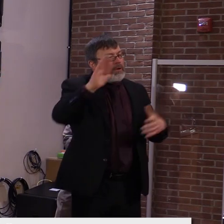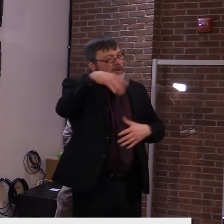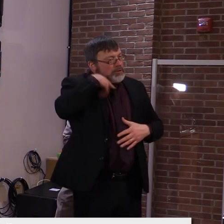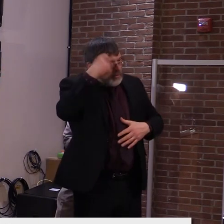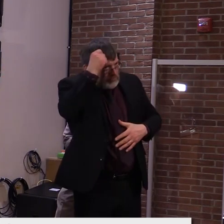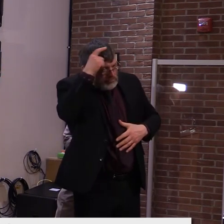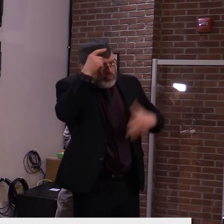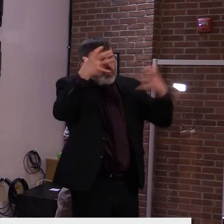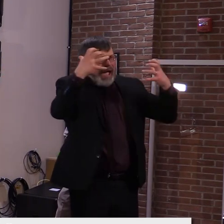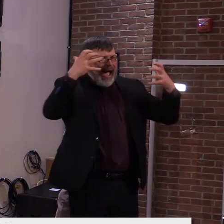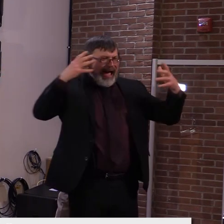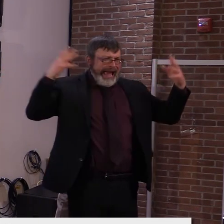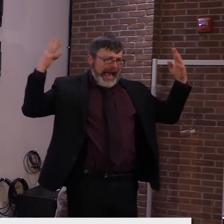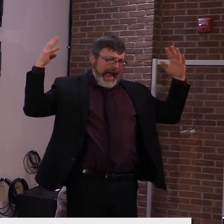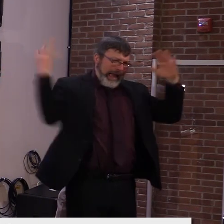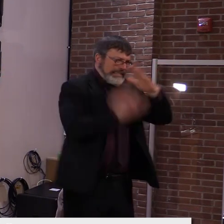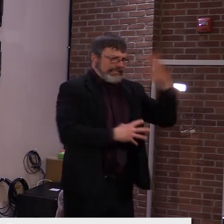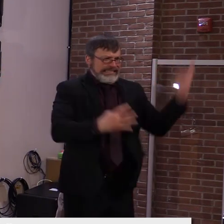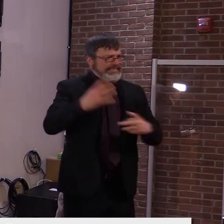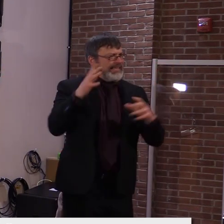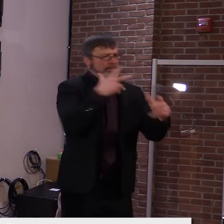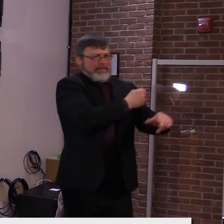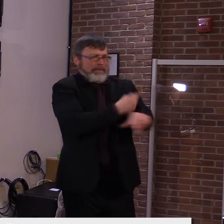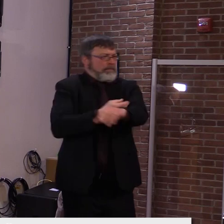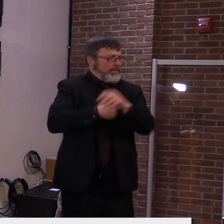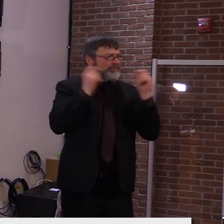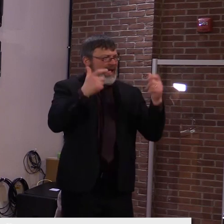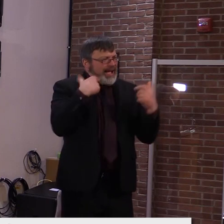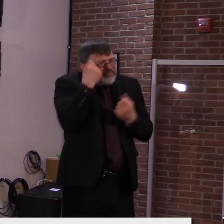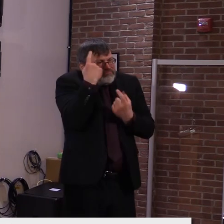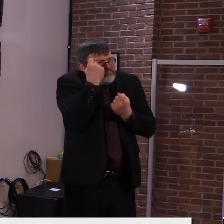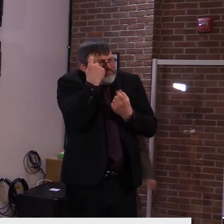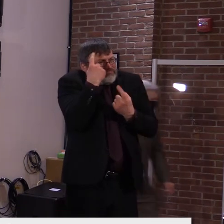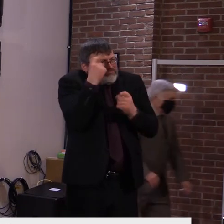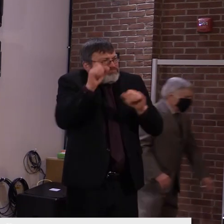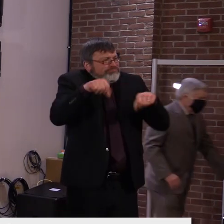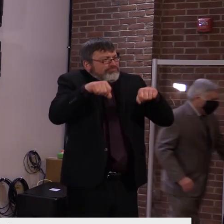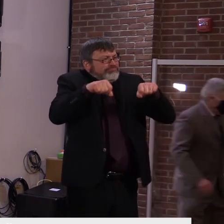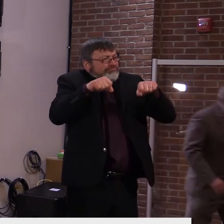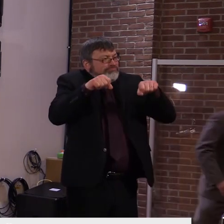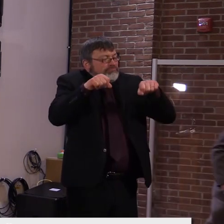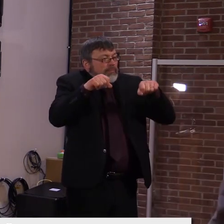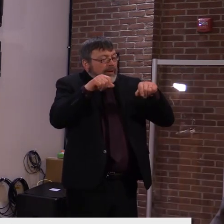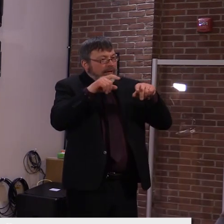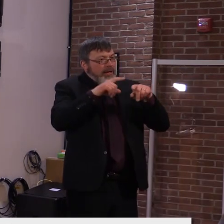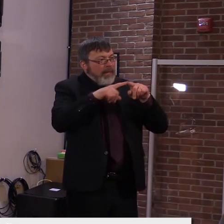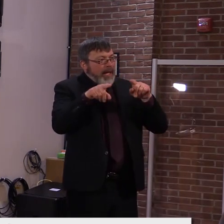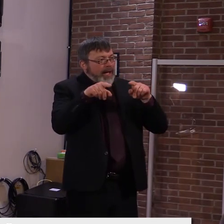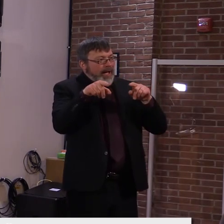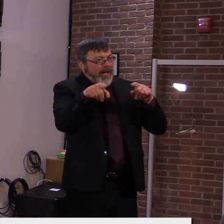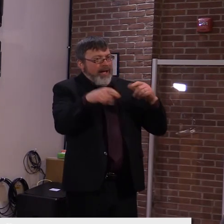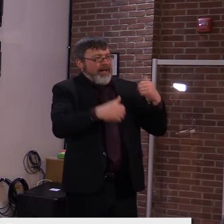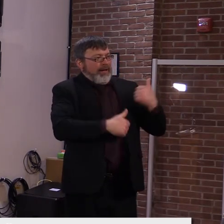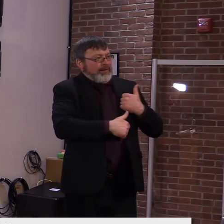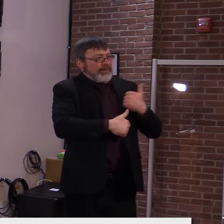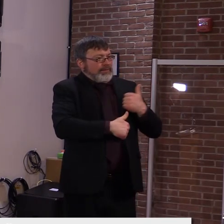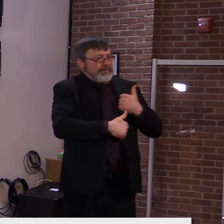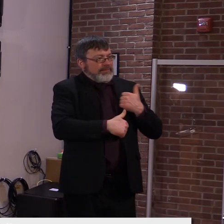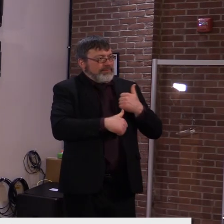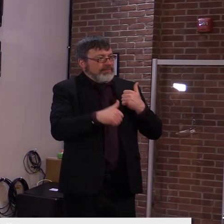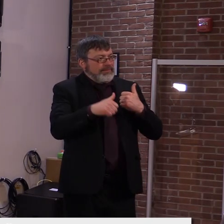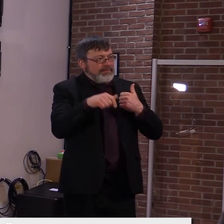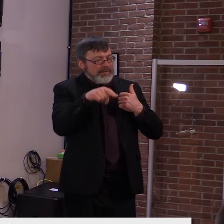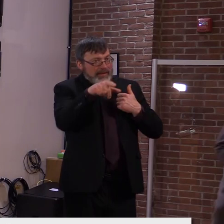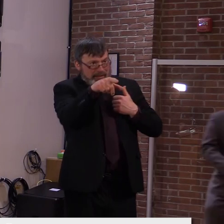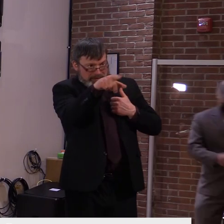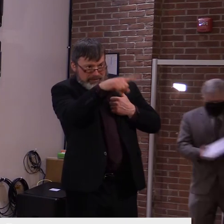veterans who are in the age bands that are already open up in Vermont will take advantage of the 65 plus. There are some slots available